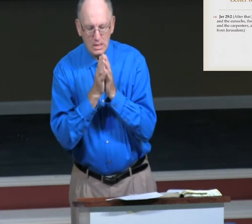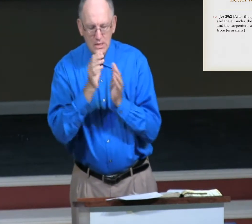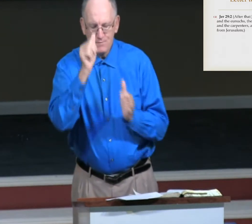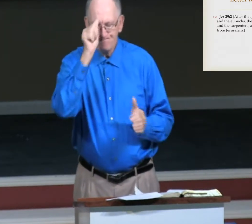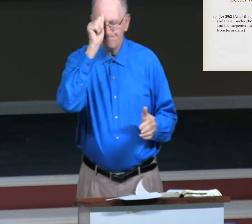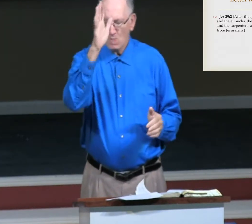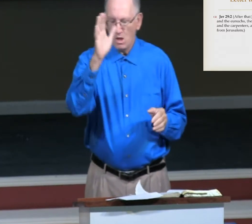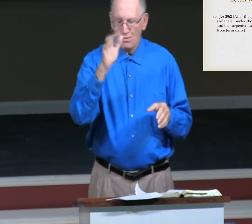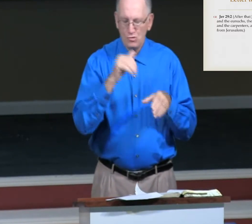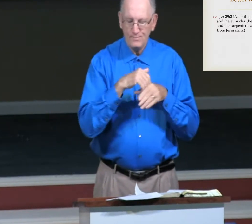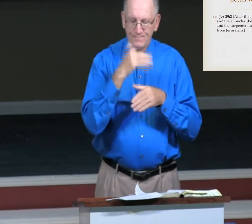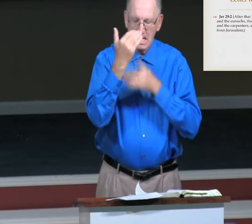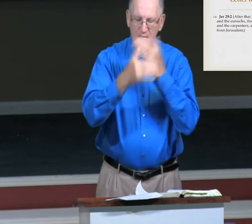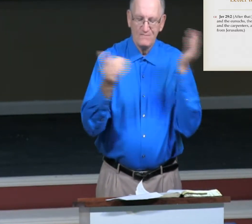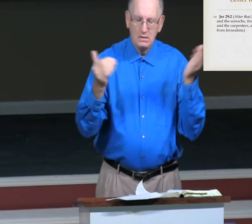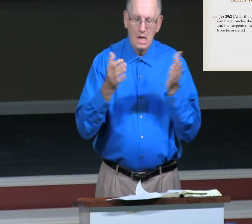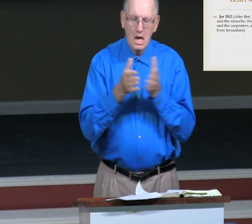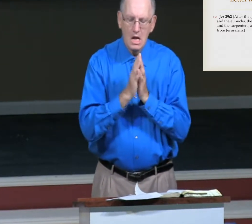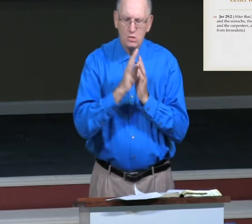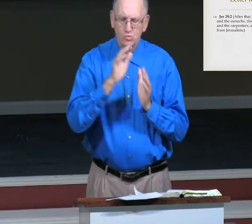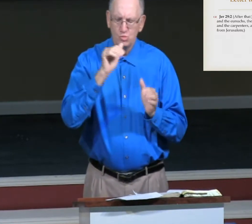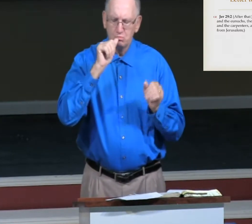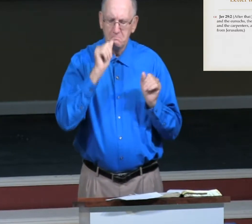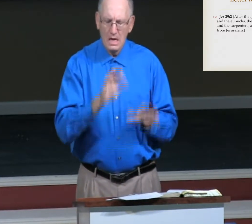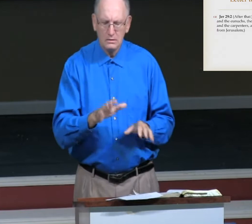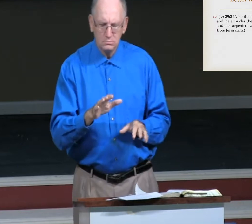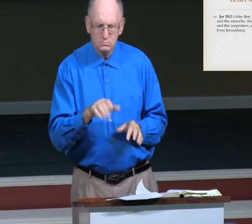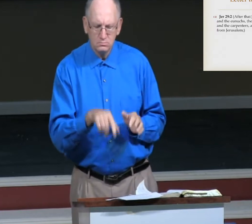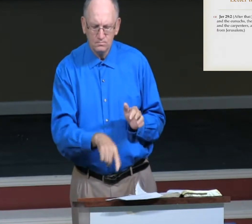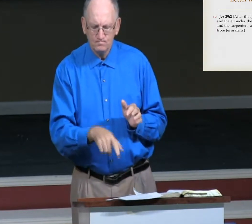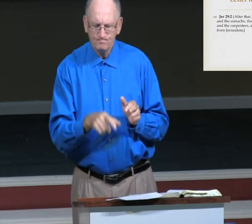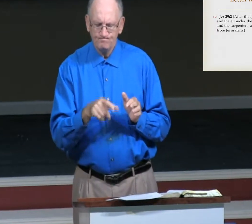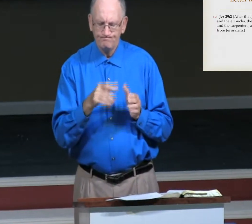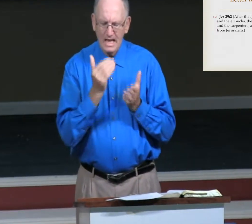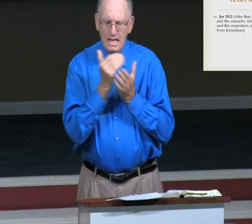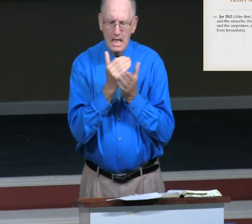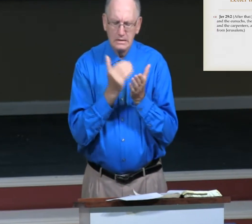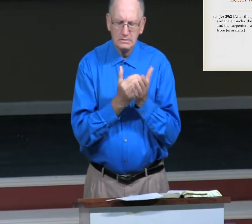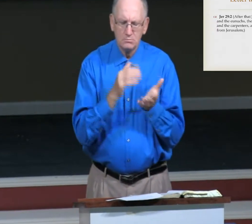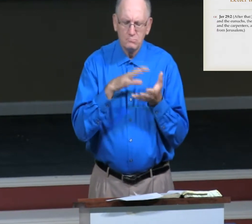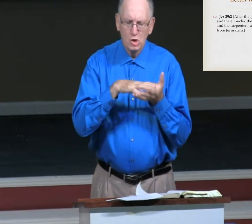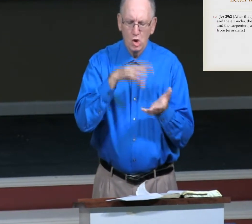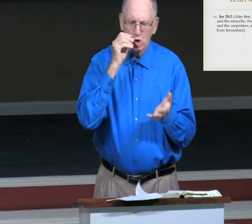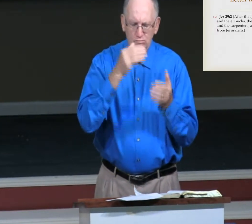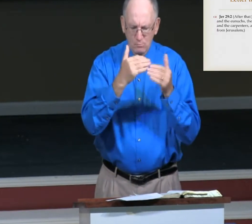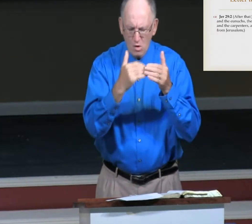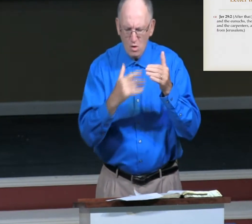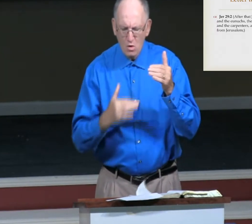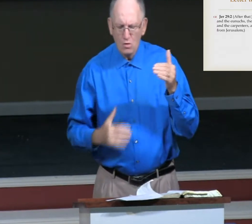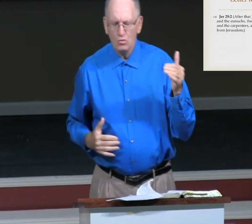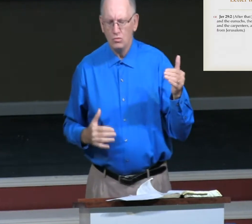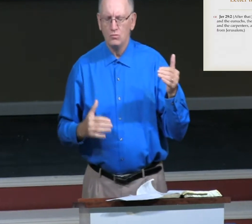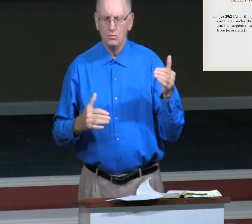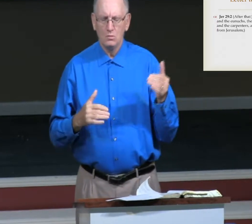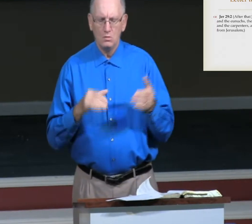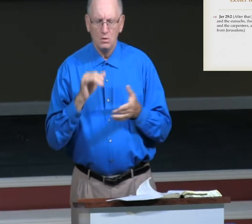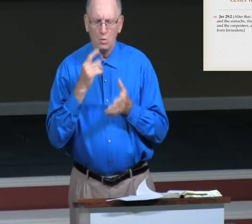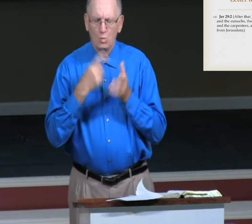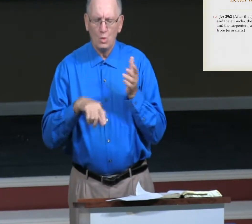So let's pray. Father in heaven, I just want to ask you to bless this lesson as we learn